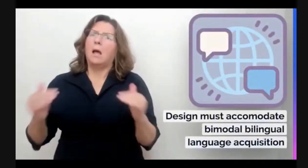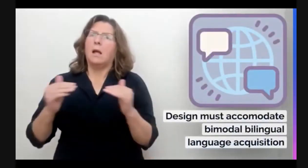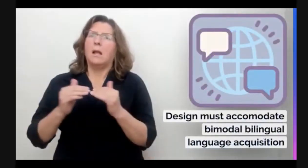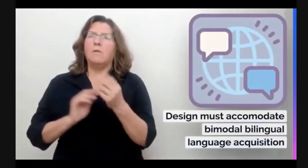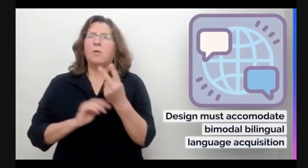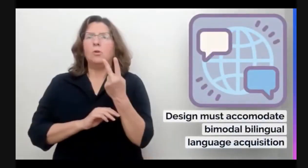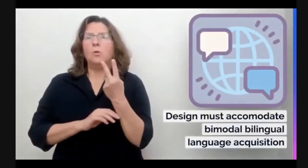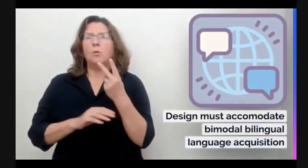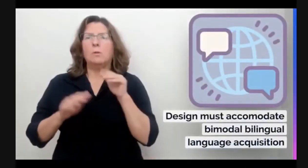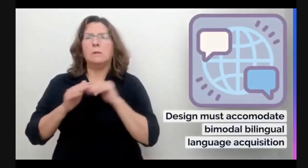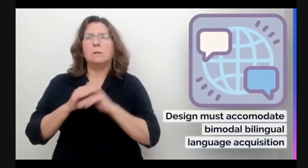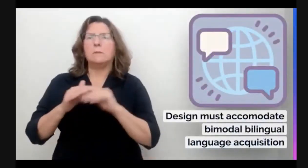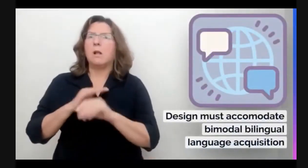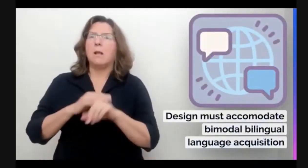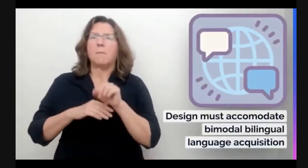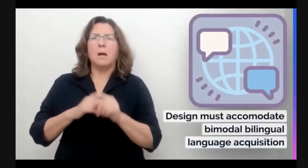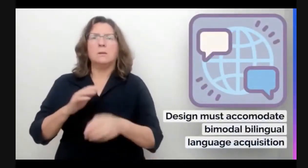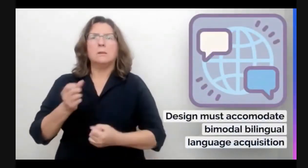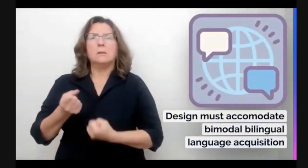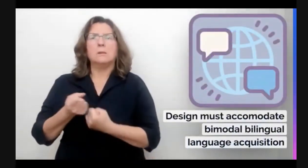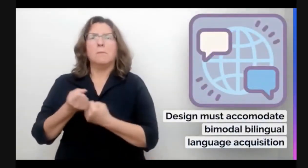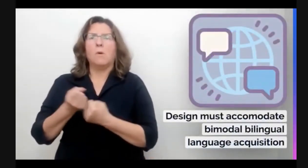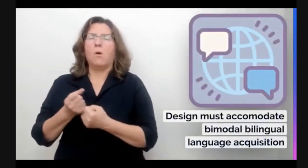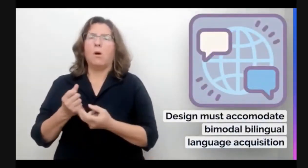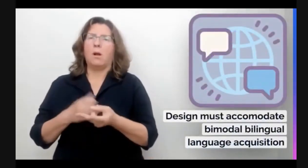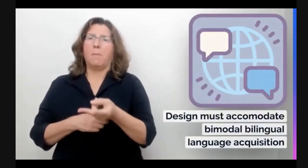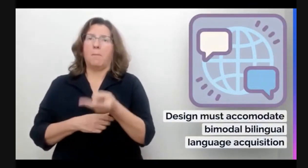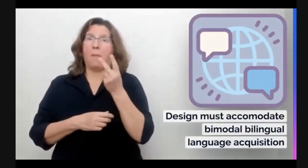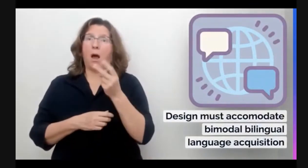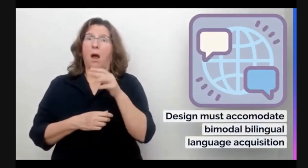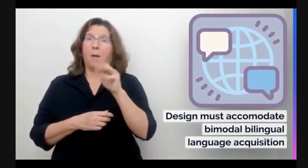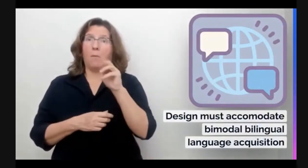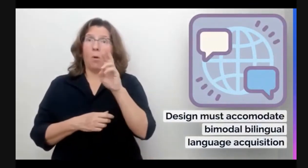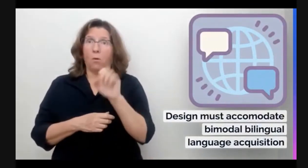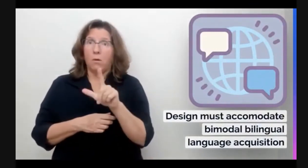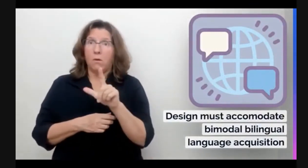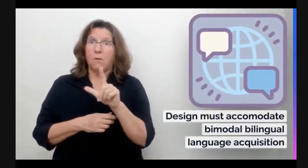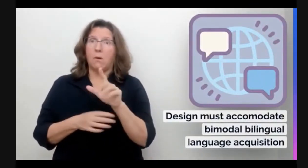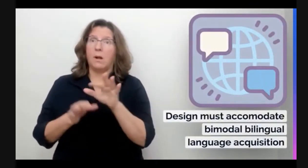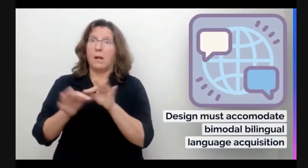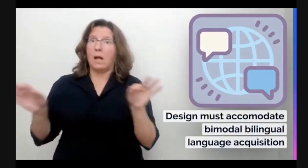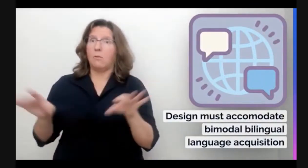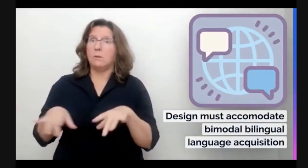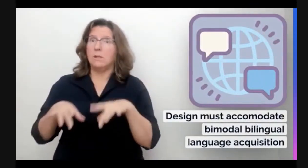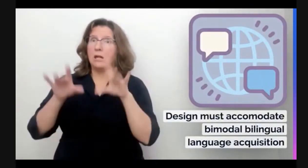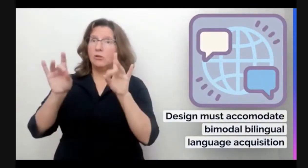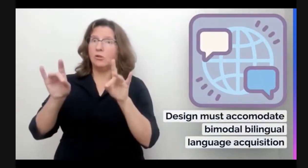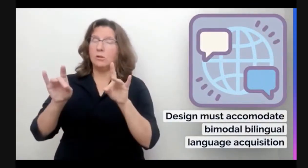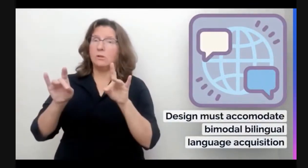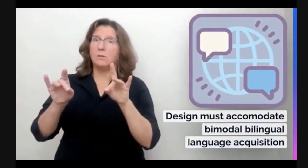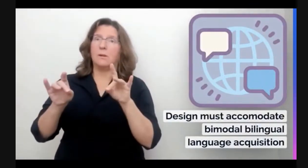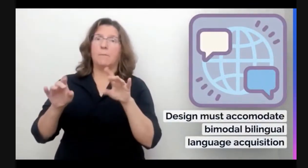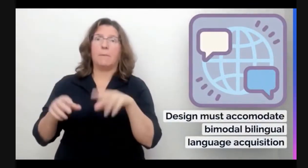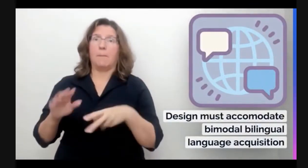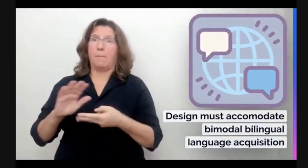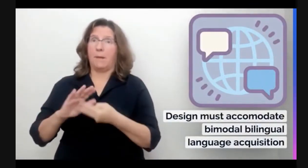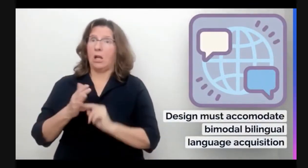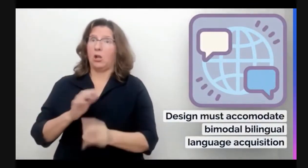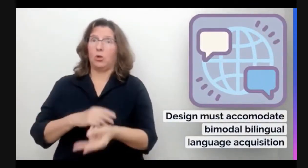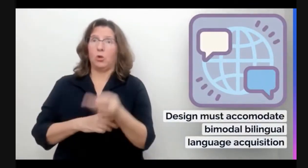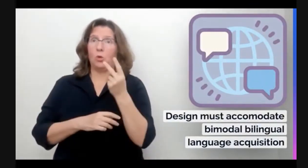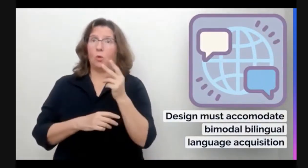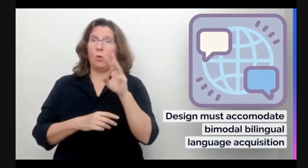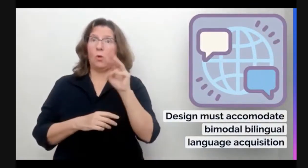The focus of Level 2 accessibility is supporting bimodal, bilingual language acquisition.